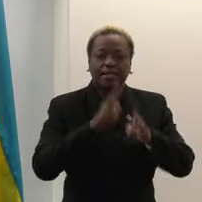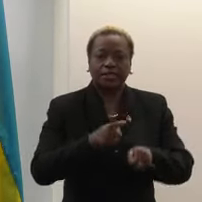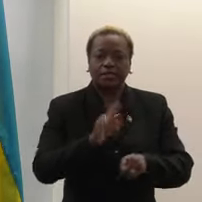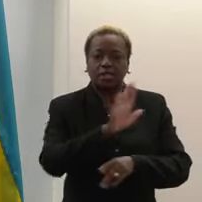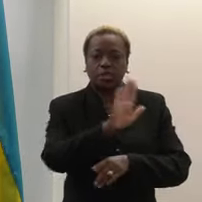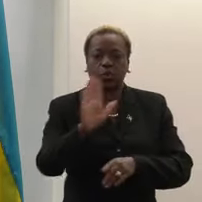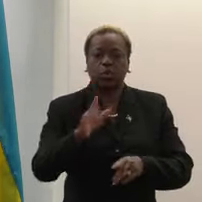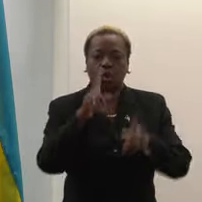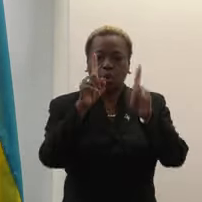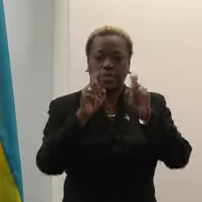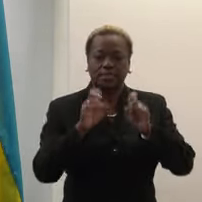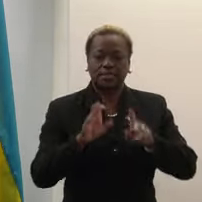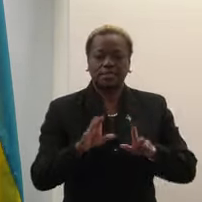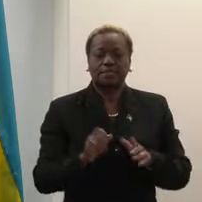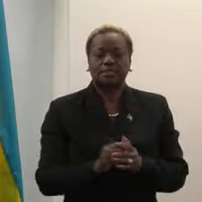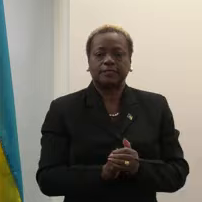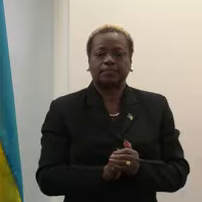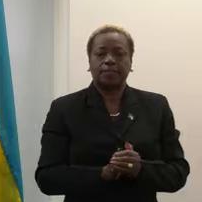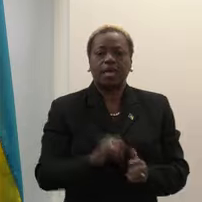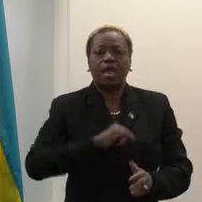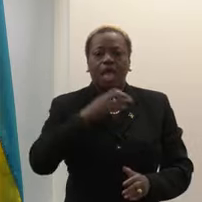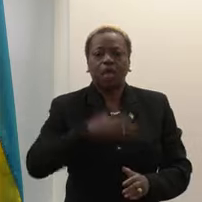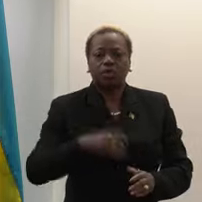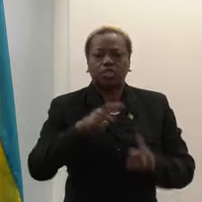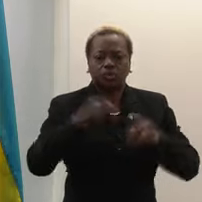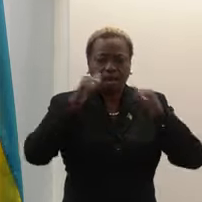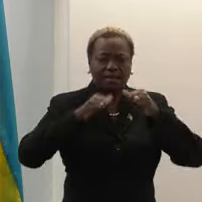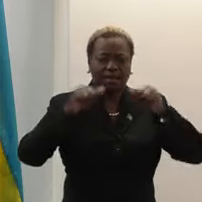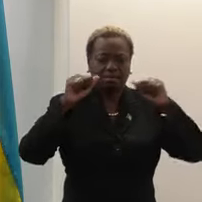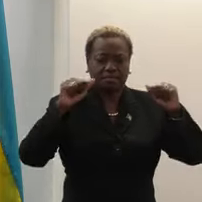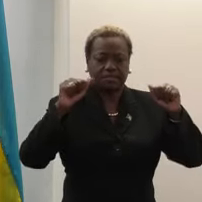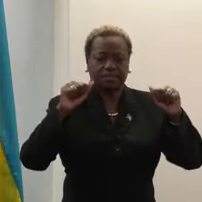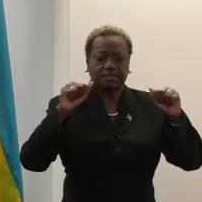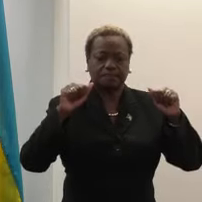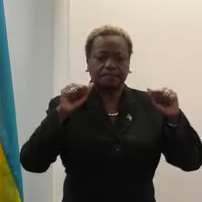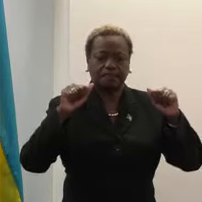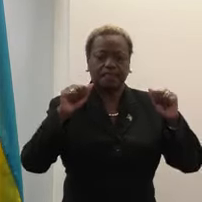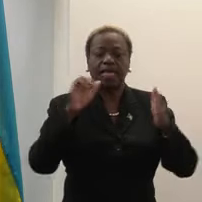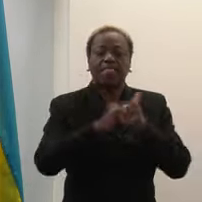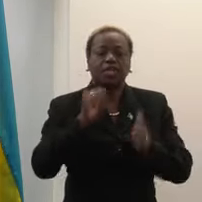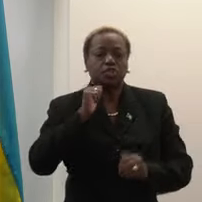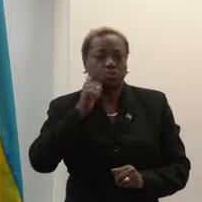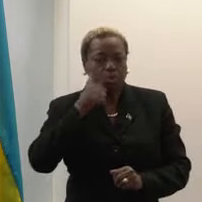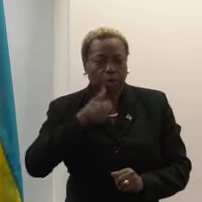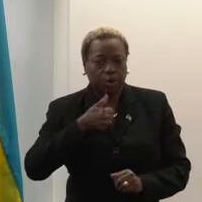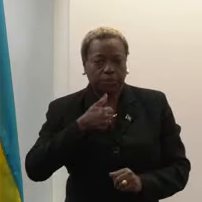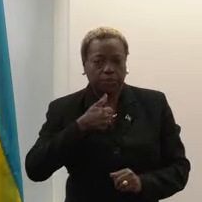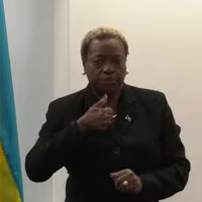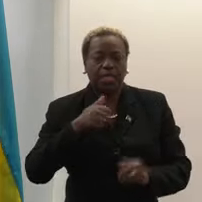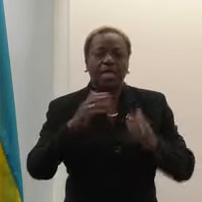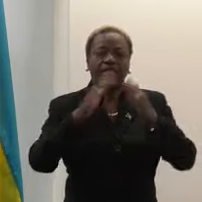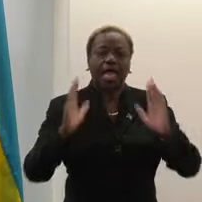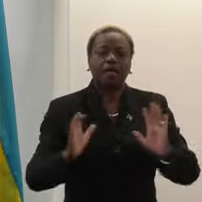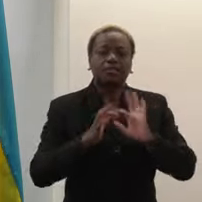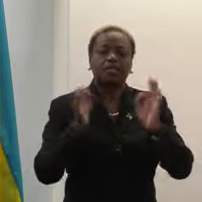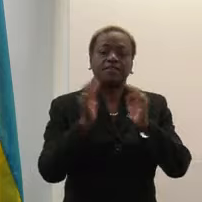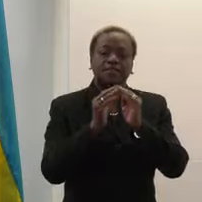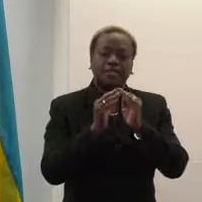questions. I wish to announce that tomorrow the House of